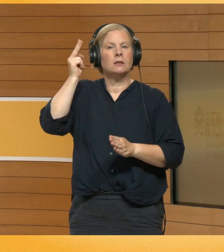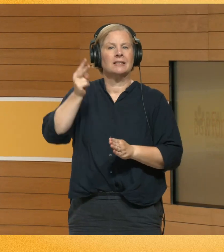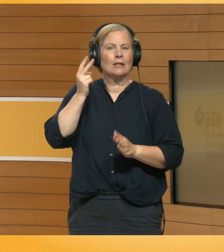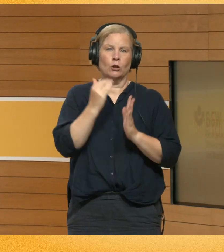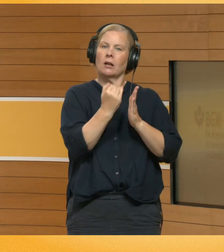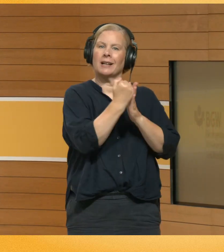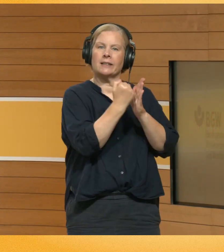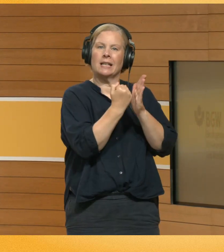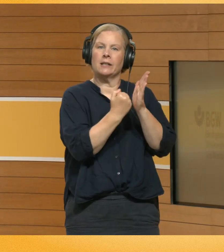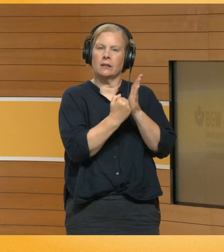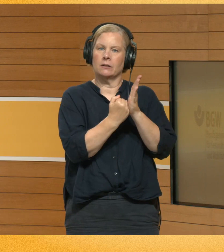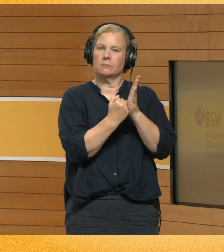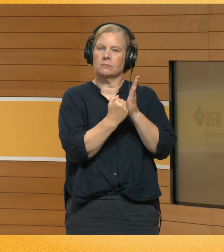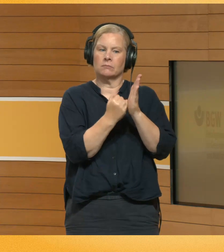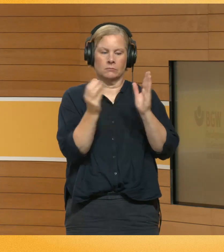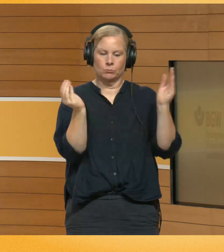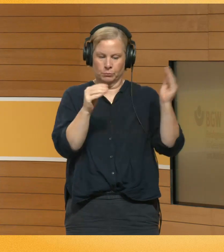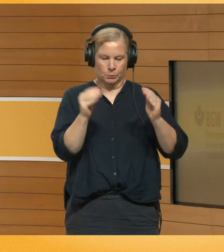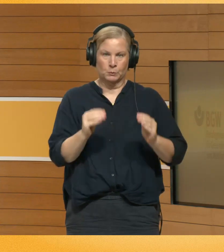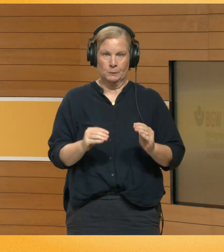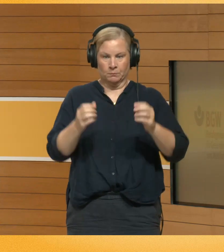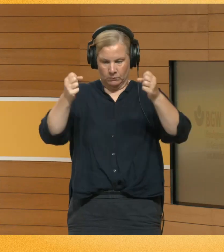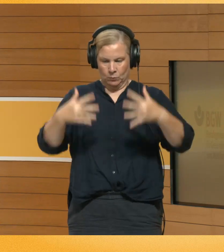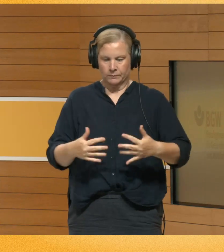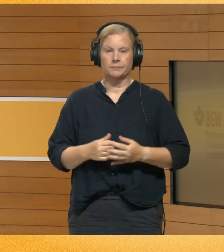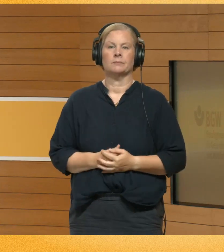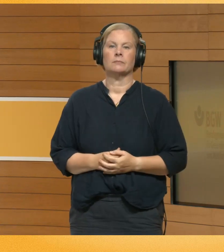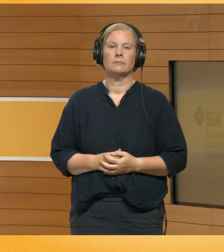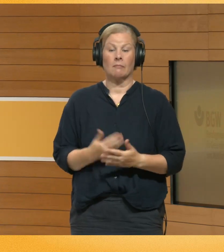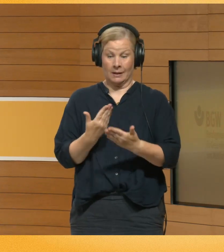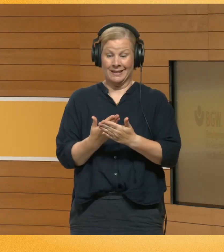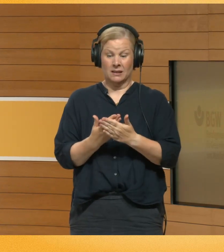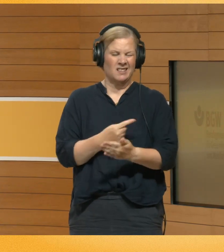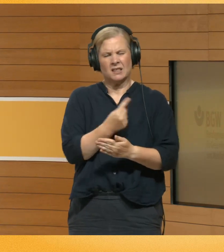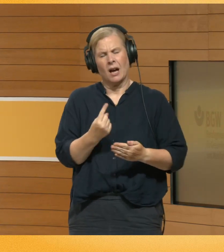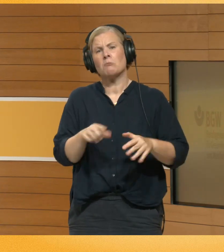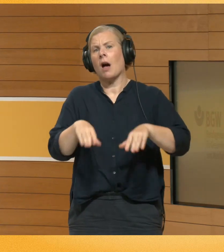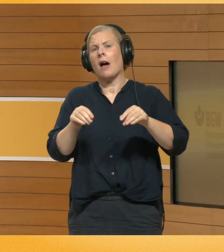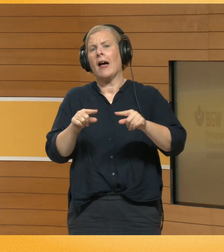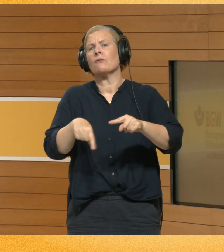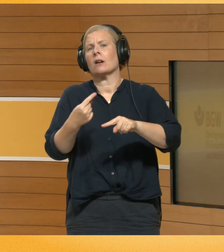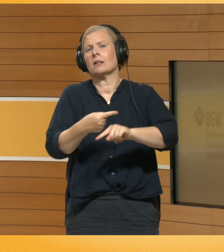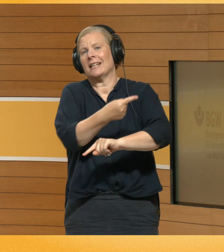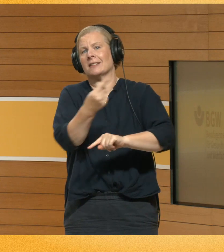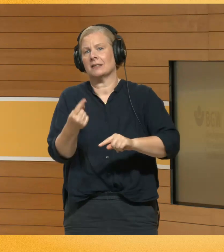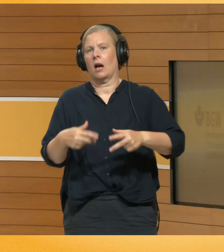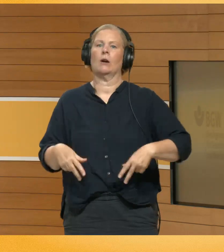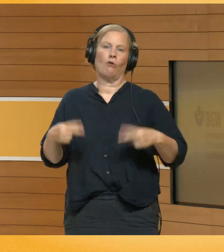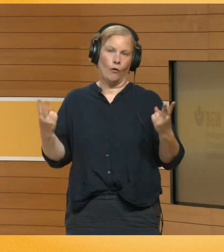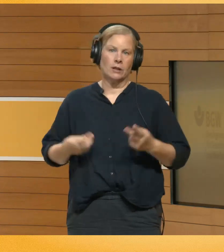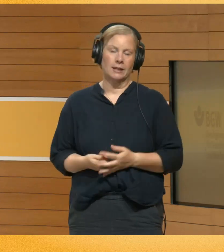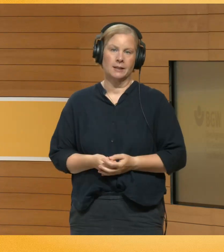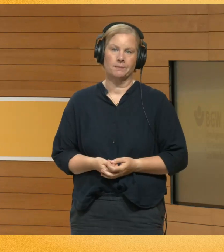published later this year or early next year publicly for the world to explore on the